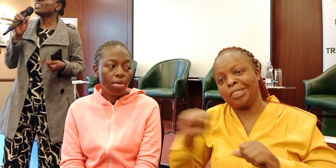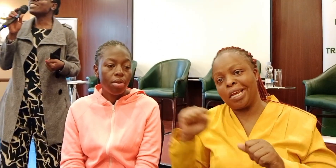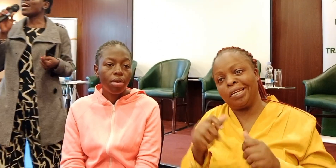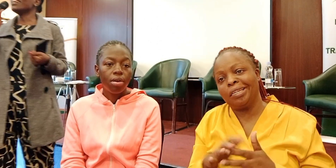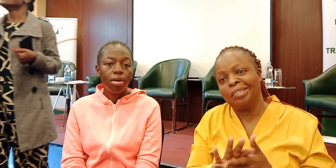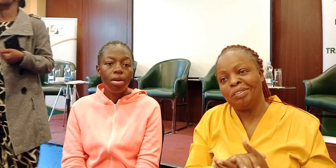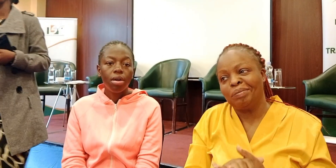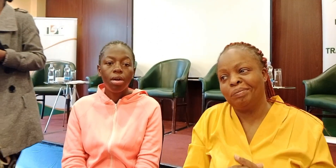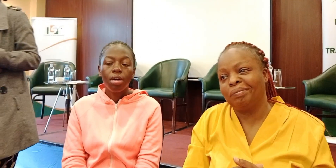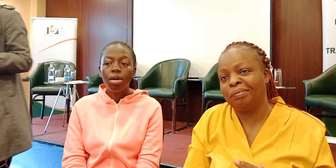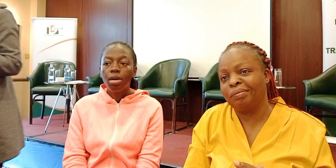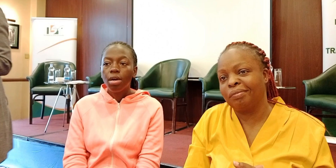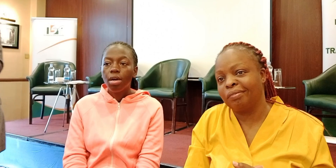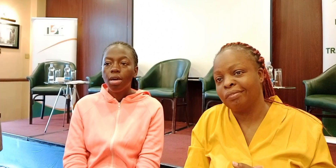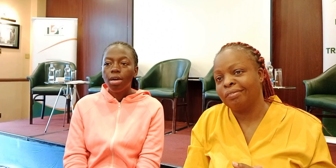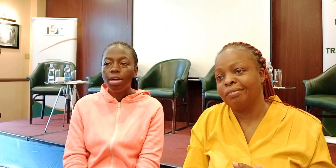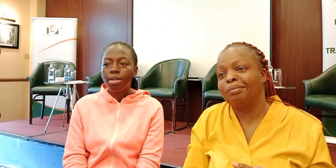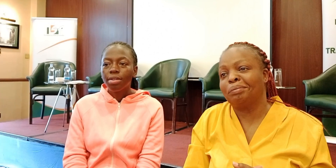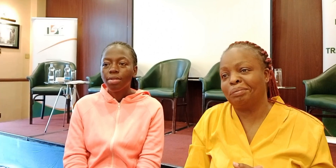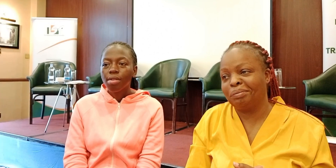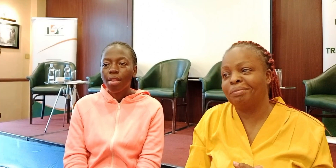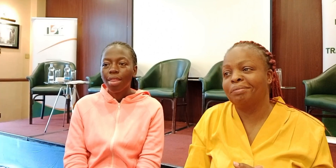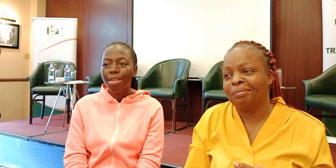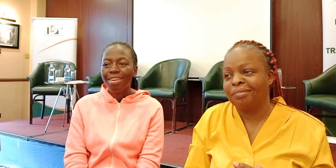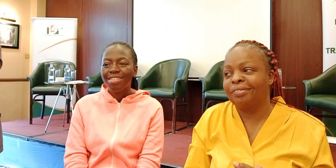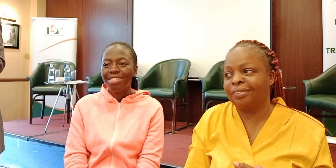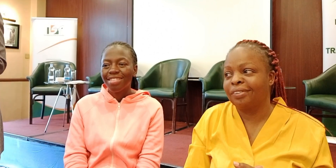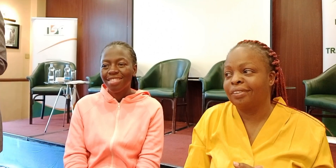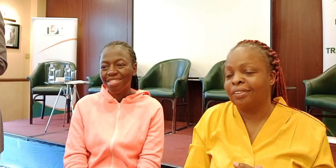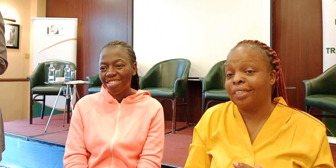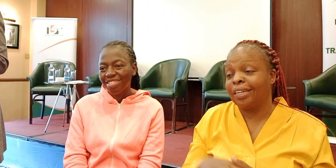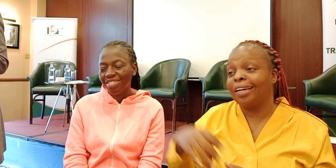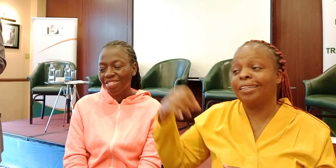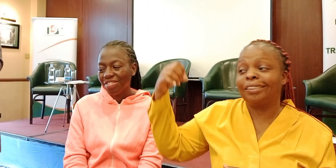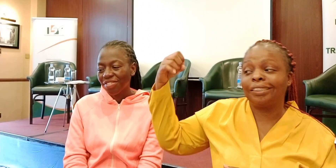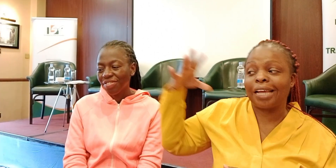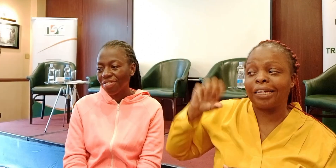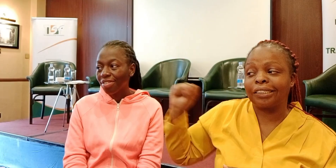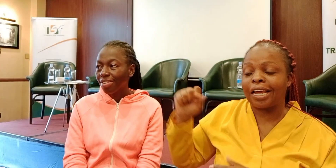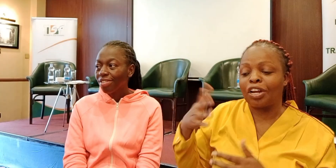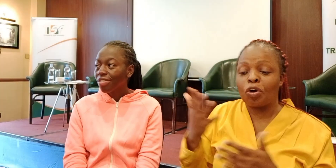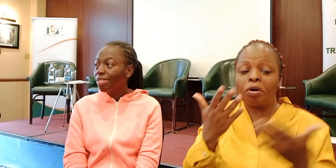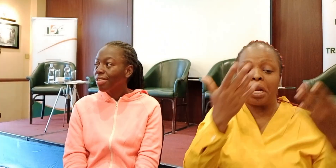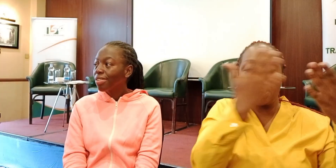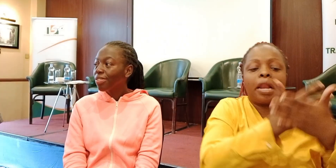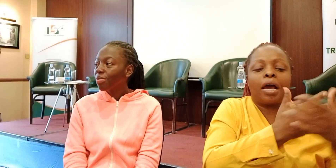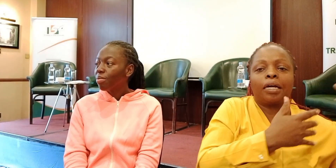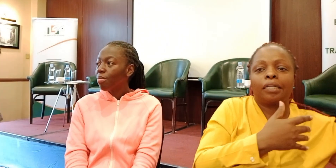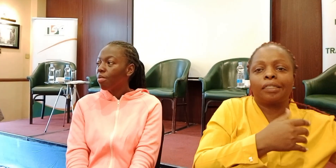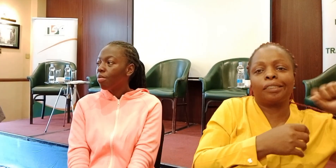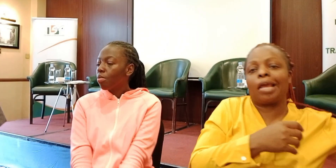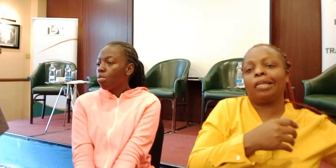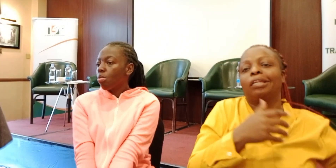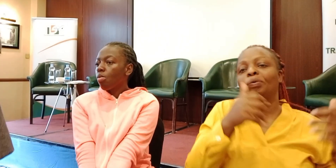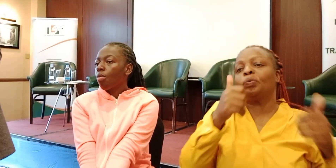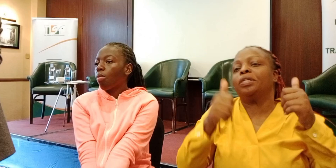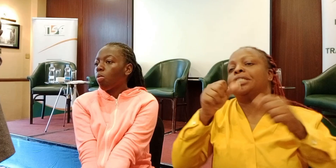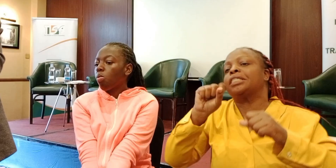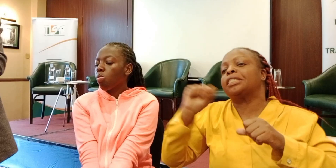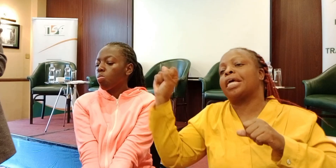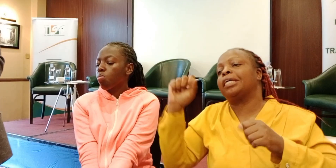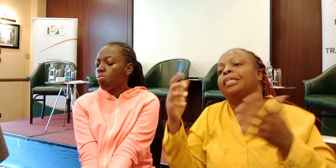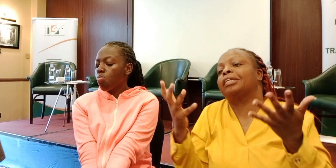Are we on the sunshine side? Are we there? Yes. The people uko mwisho tuko